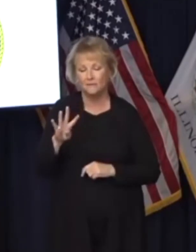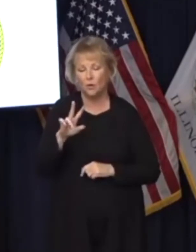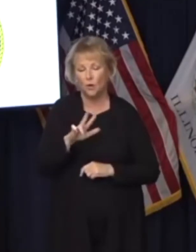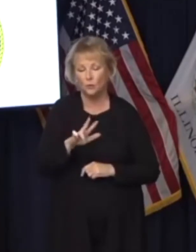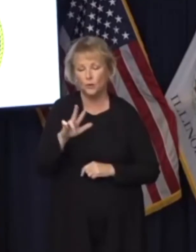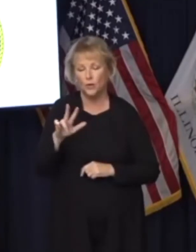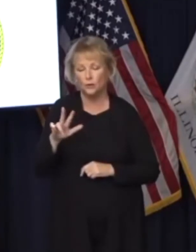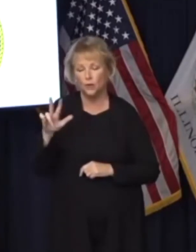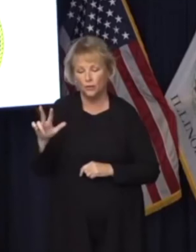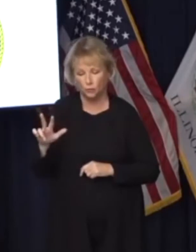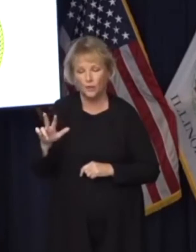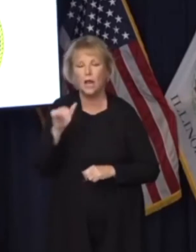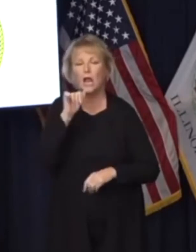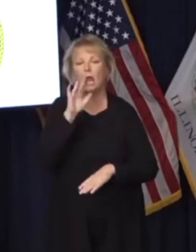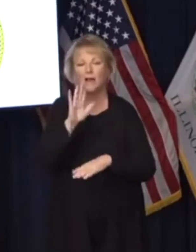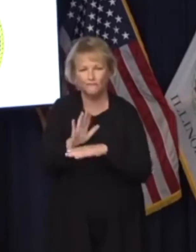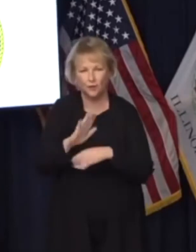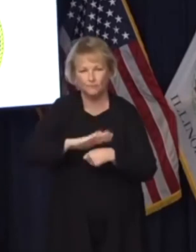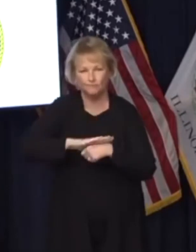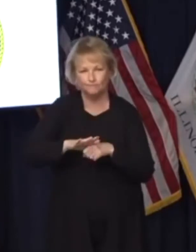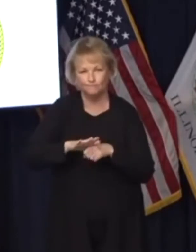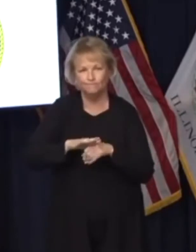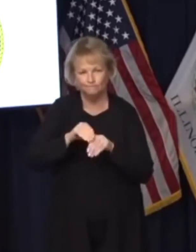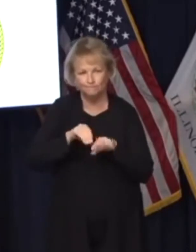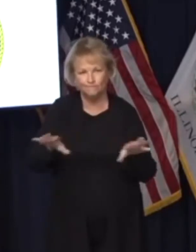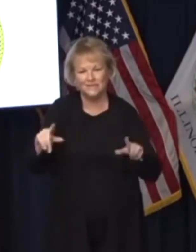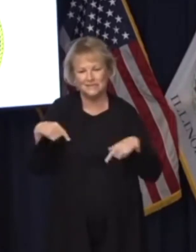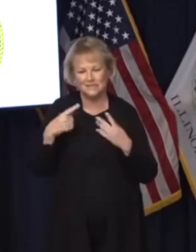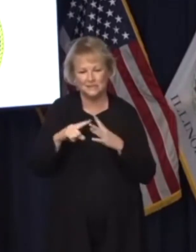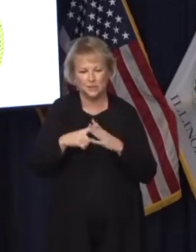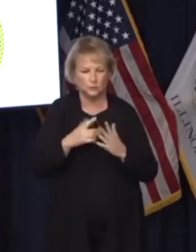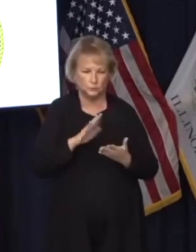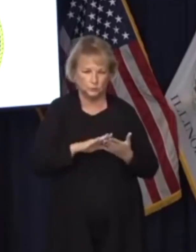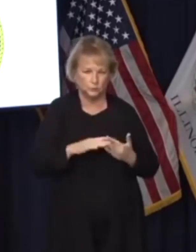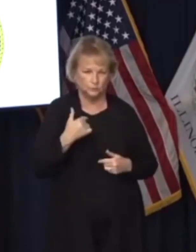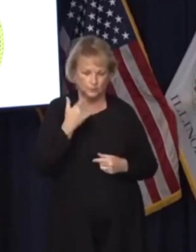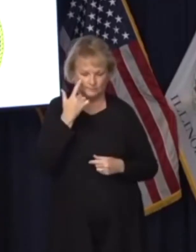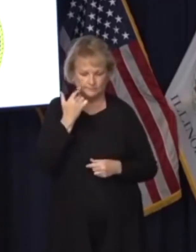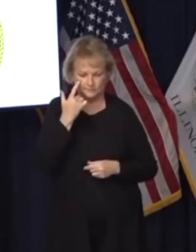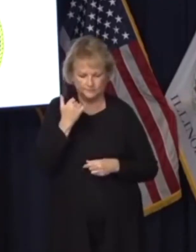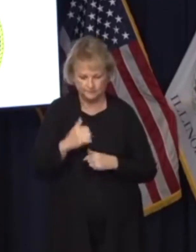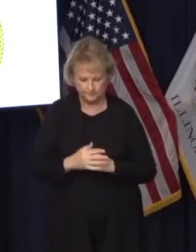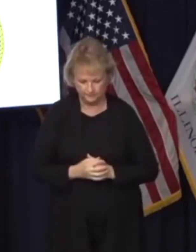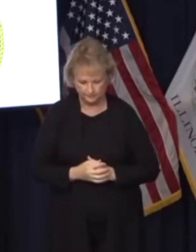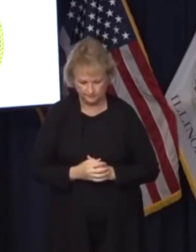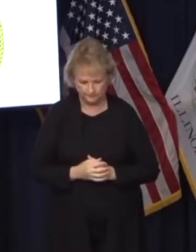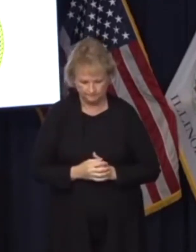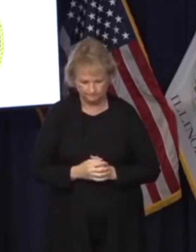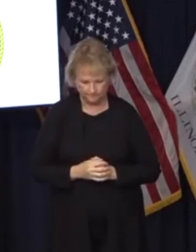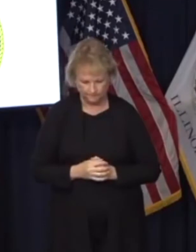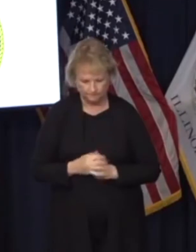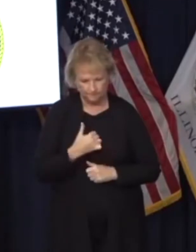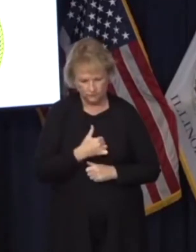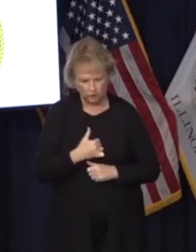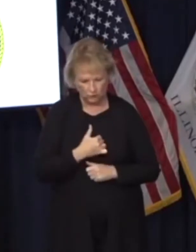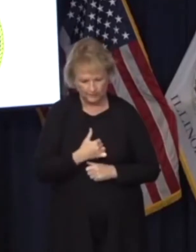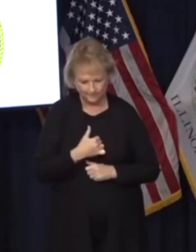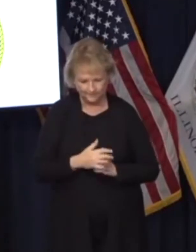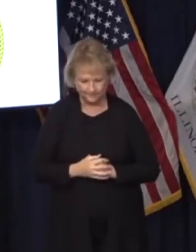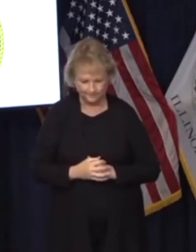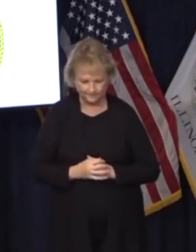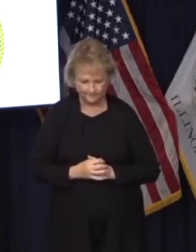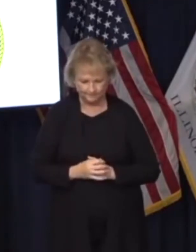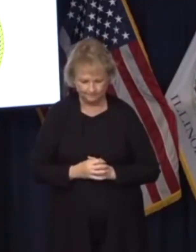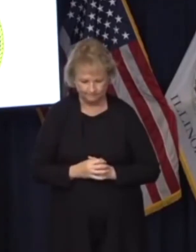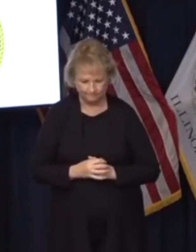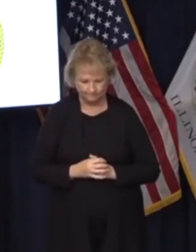33 confirmed cases since the start of this pandemic. Excuse me, please. Dr. Ngozi Ezike turns her back to the cameras